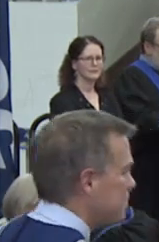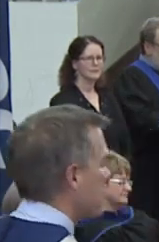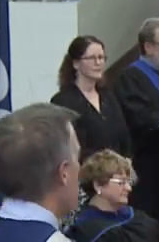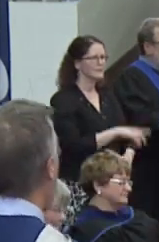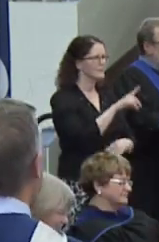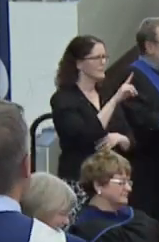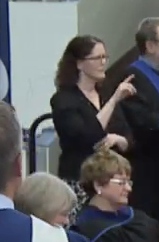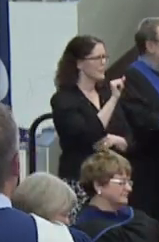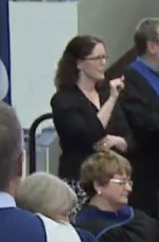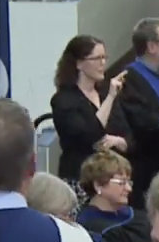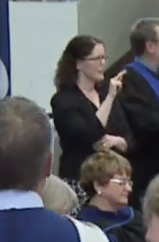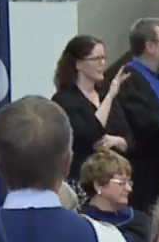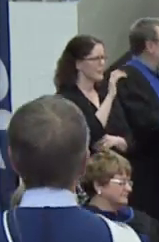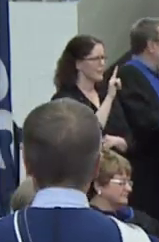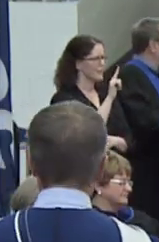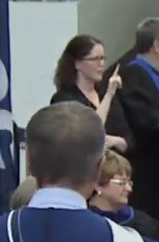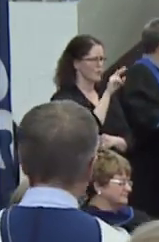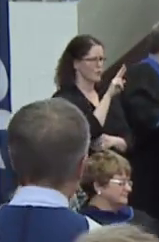Daniel Ruggles.